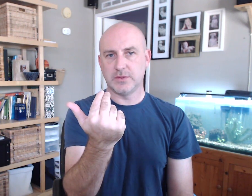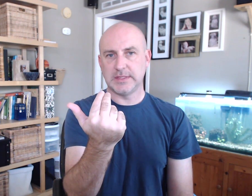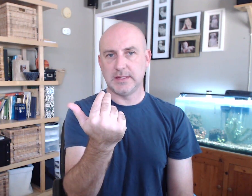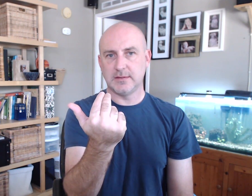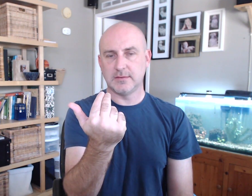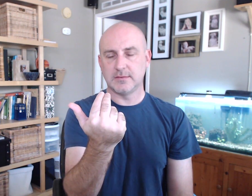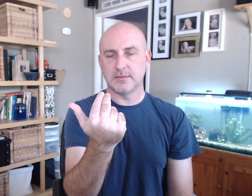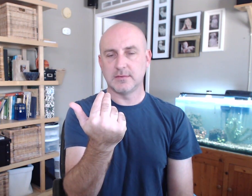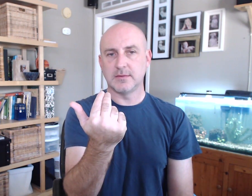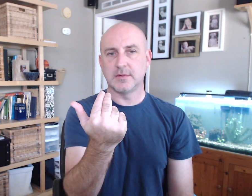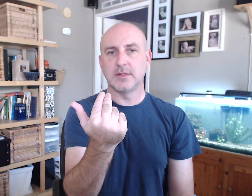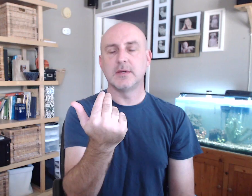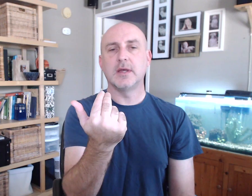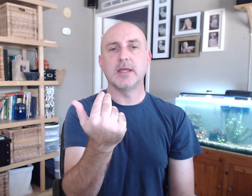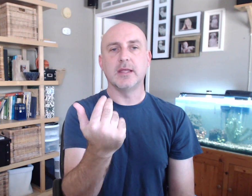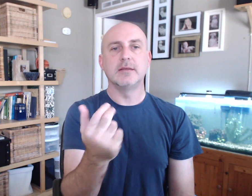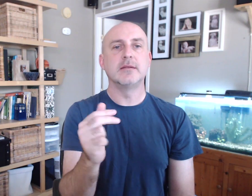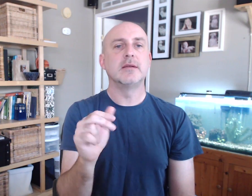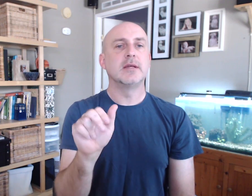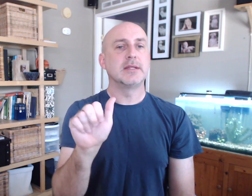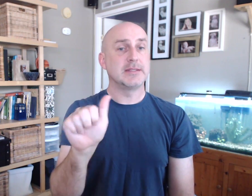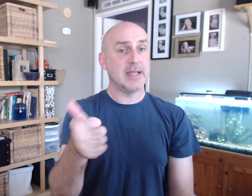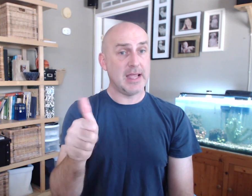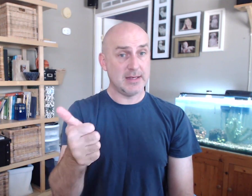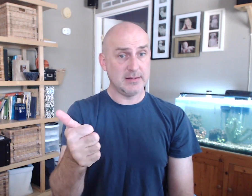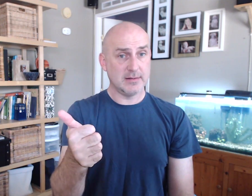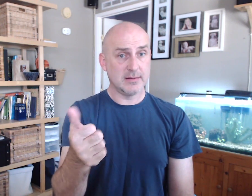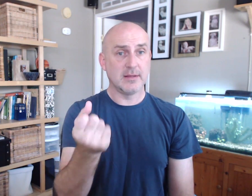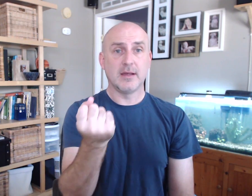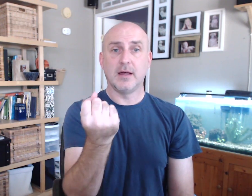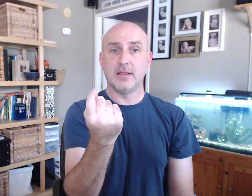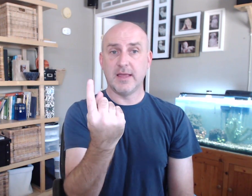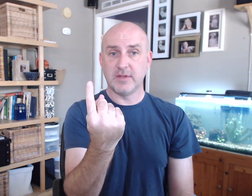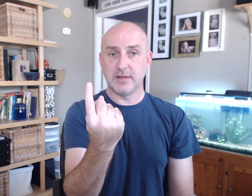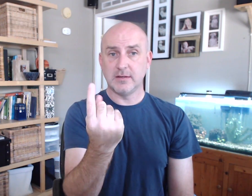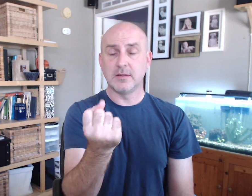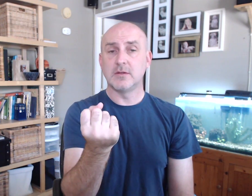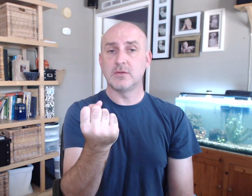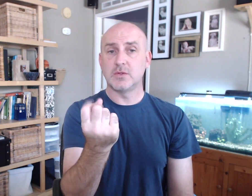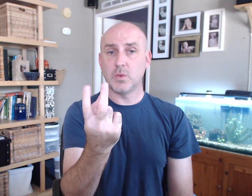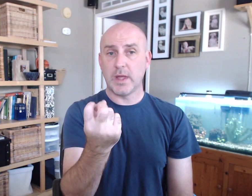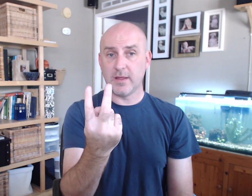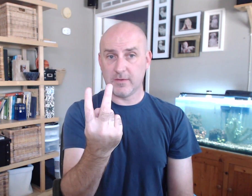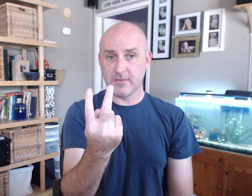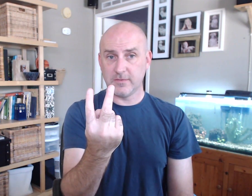13. Again. 10, 11, 12,